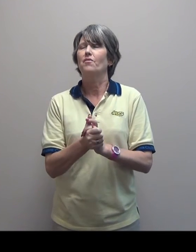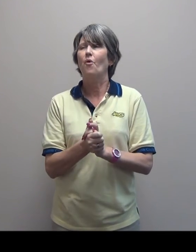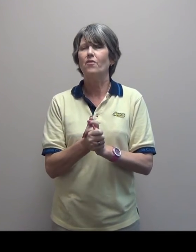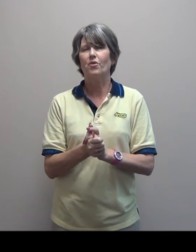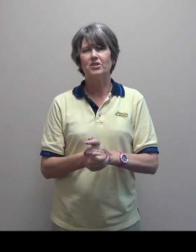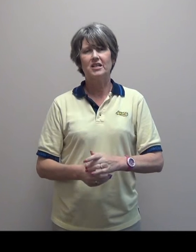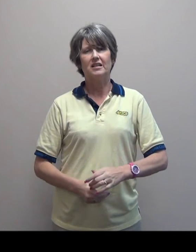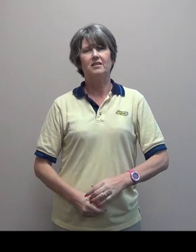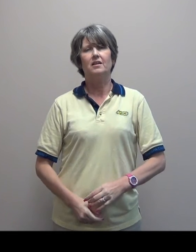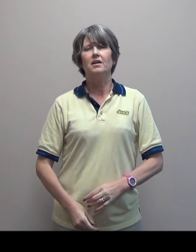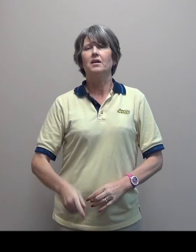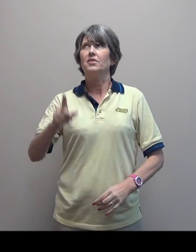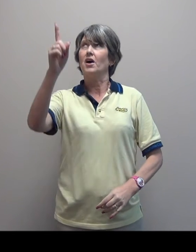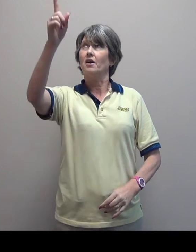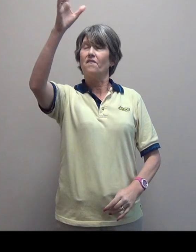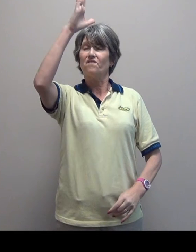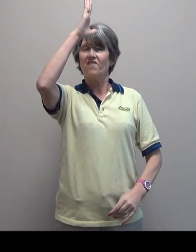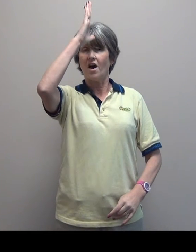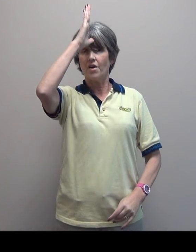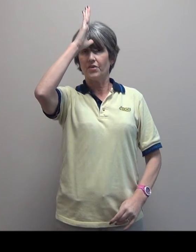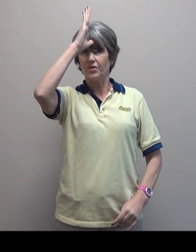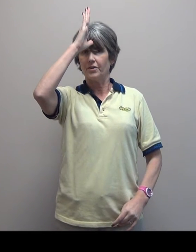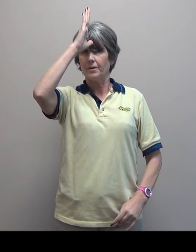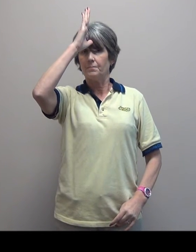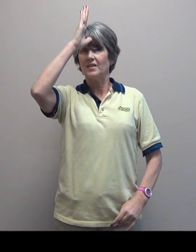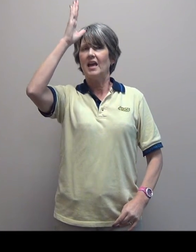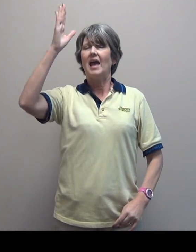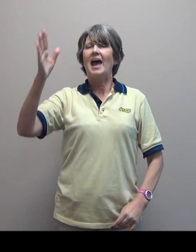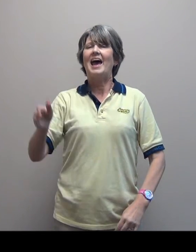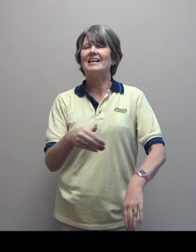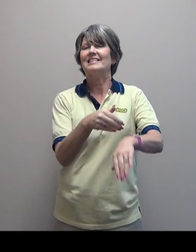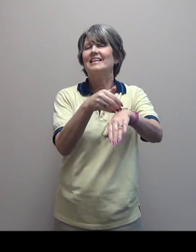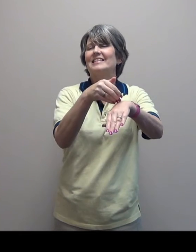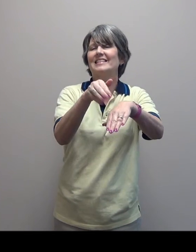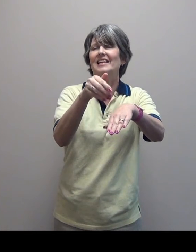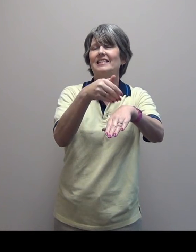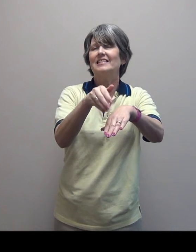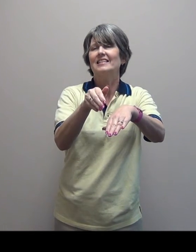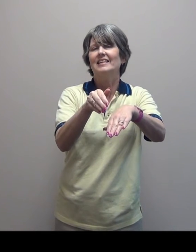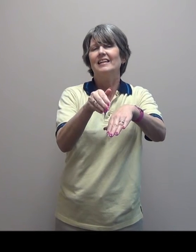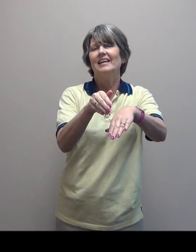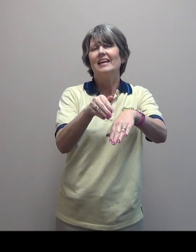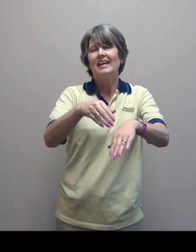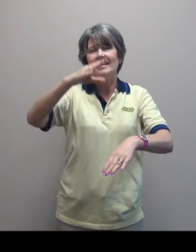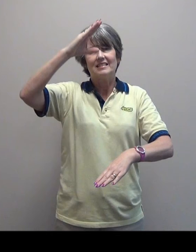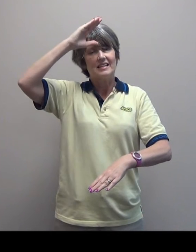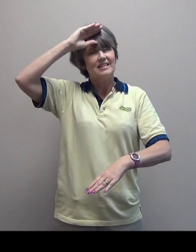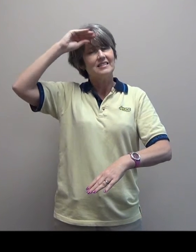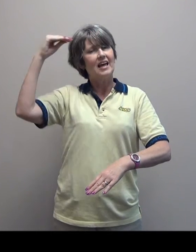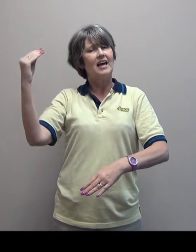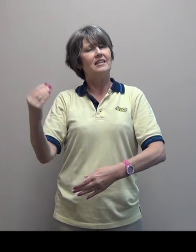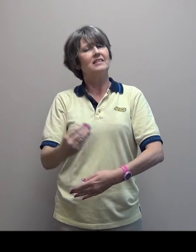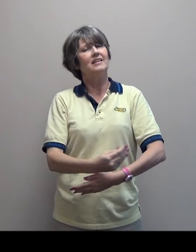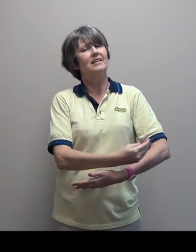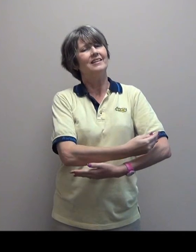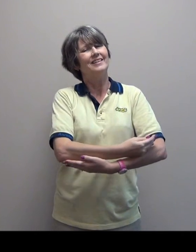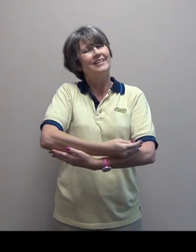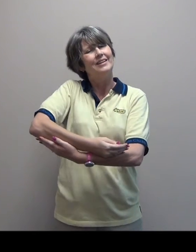John 4:14. The Father has sent His Son